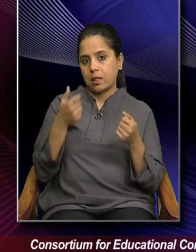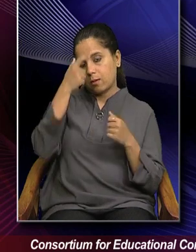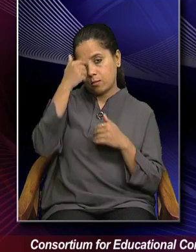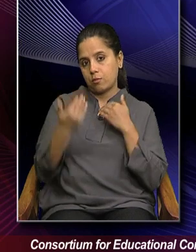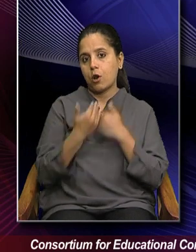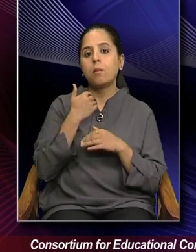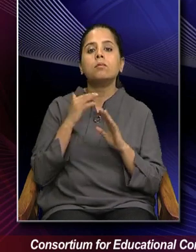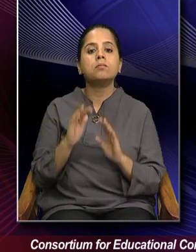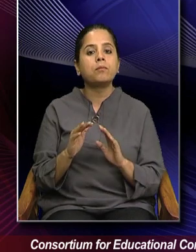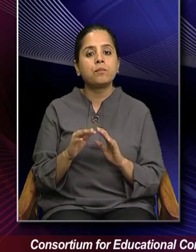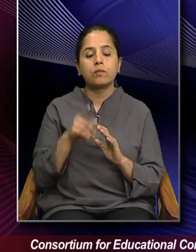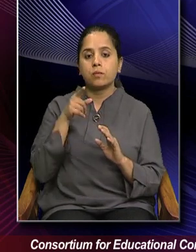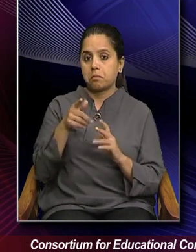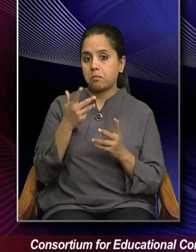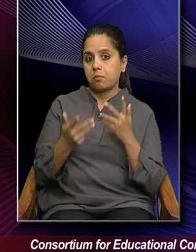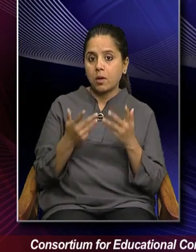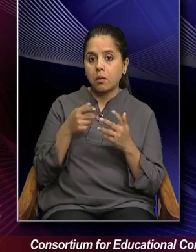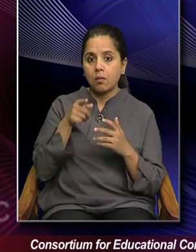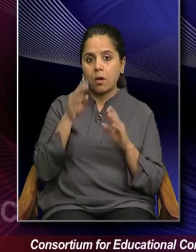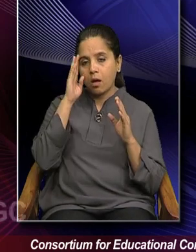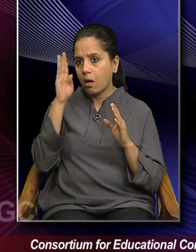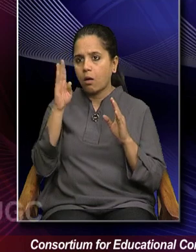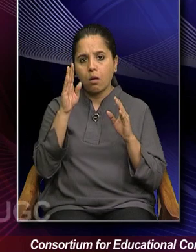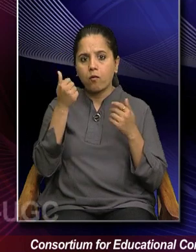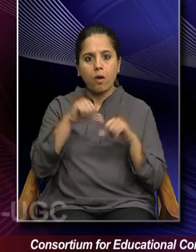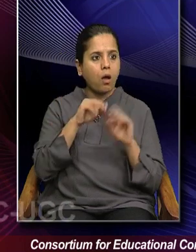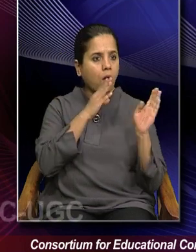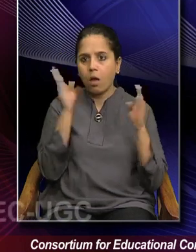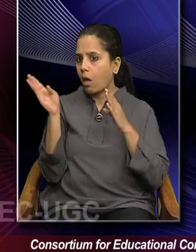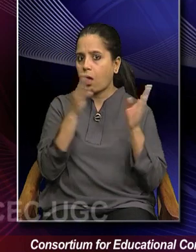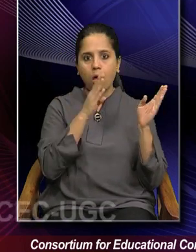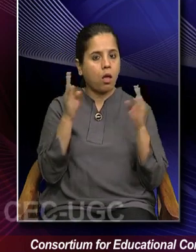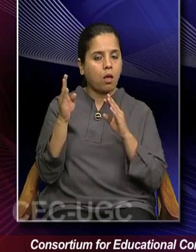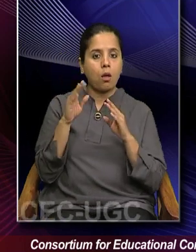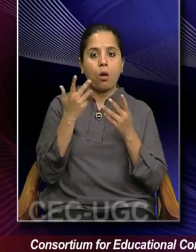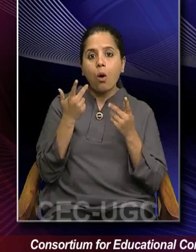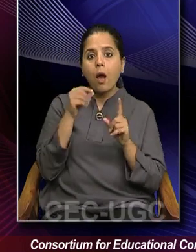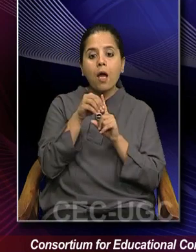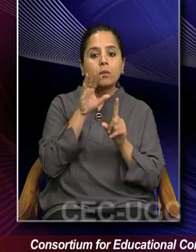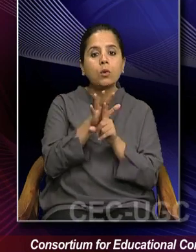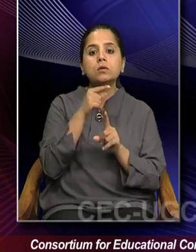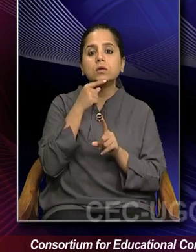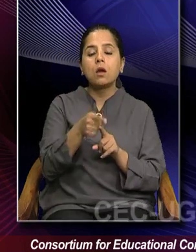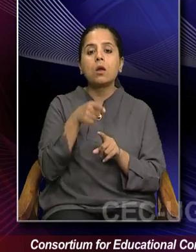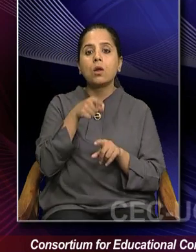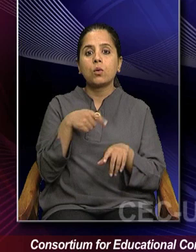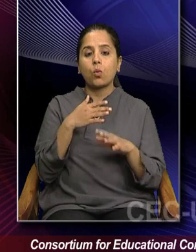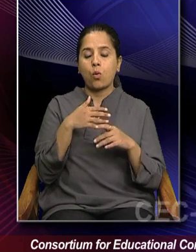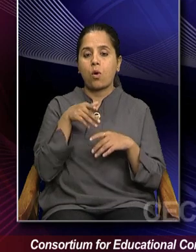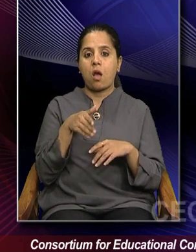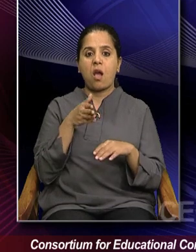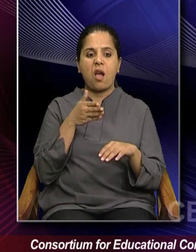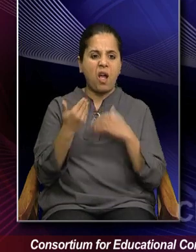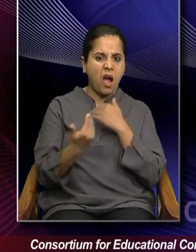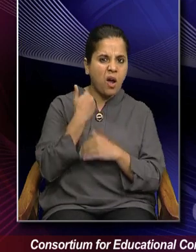issues, loss of attention and exposure to the harmful online